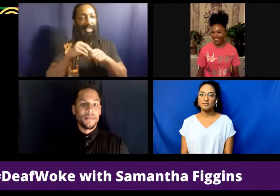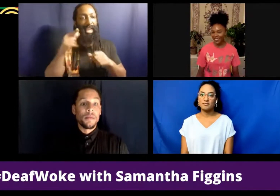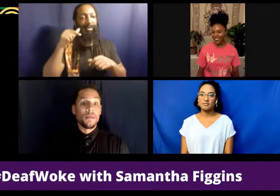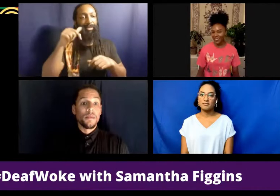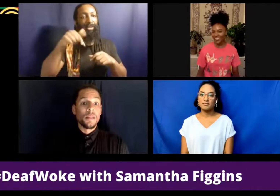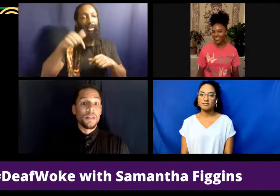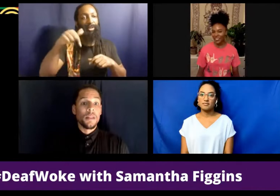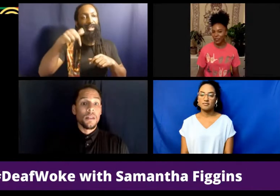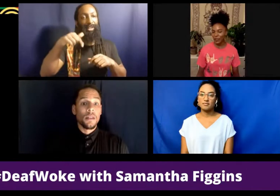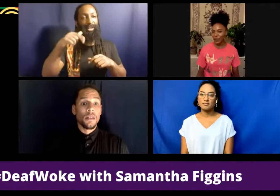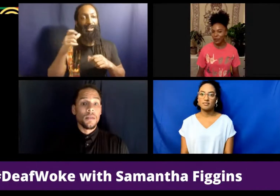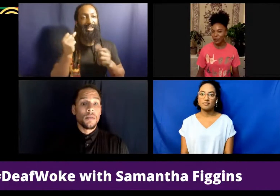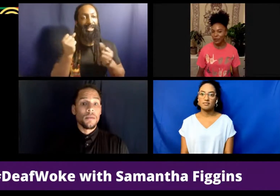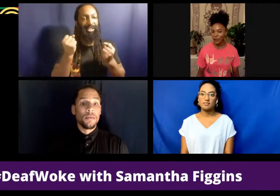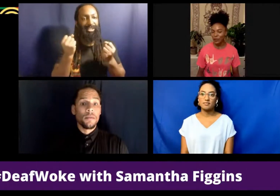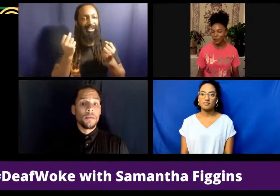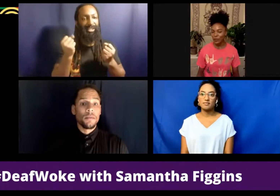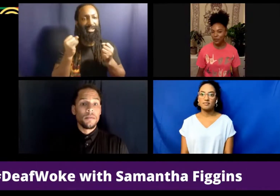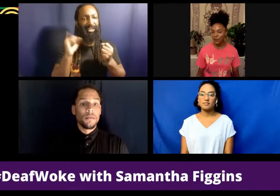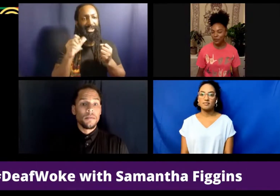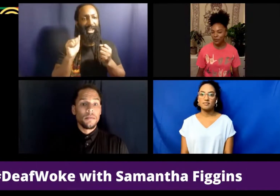Okay, so there